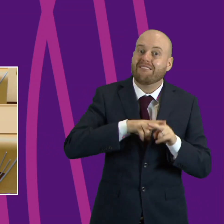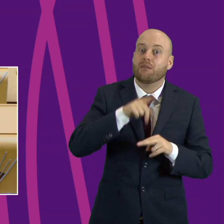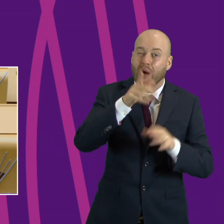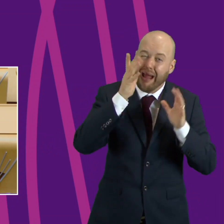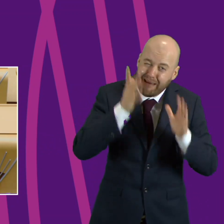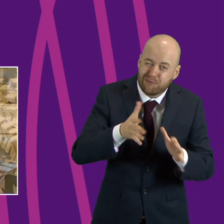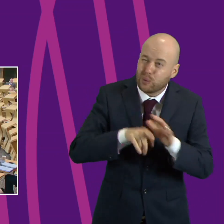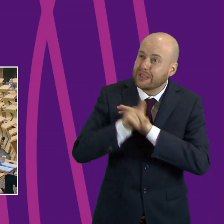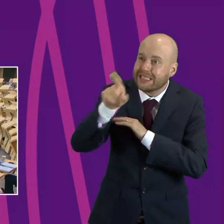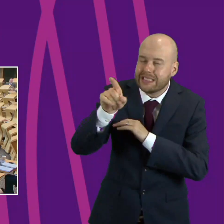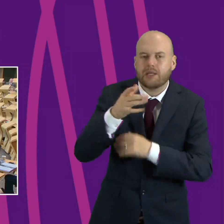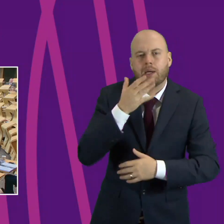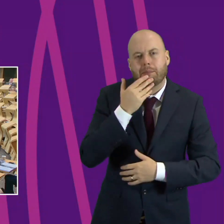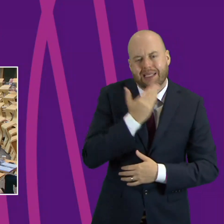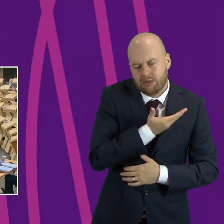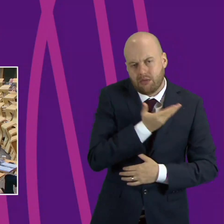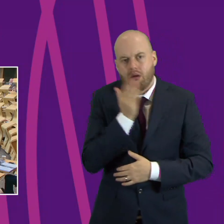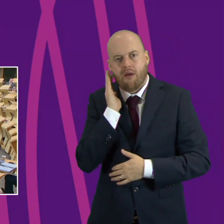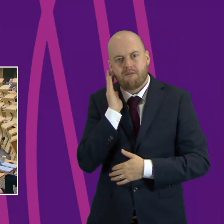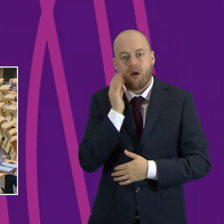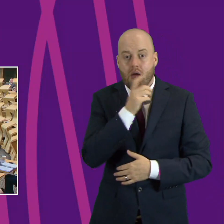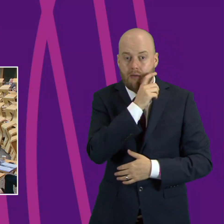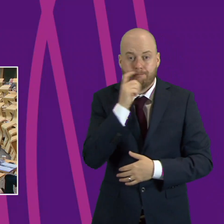outlined. Jackie Bailey.